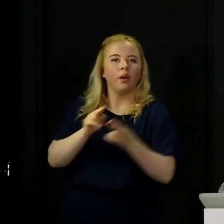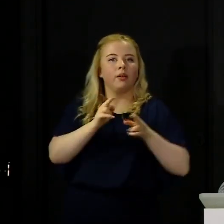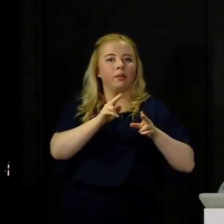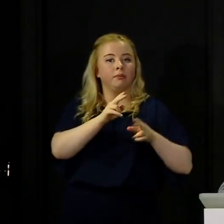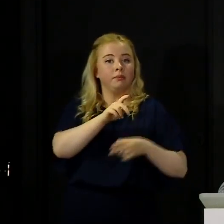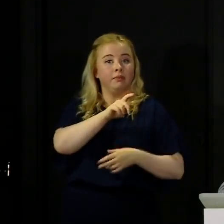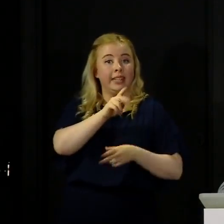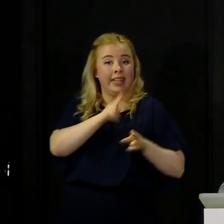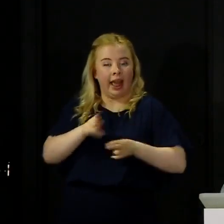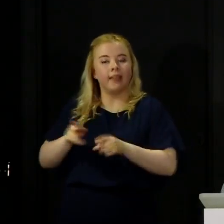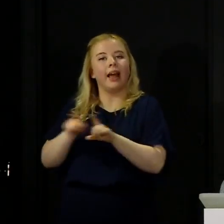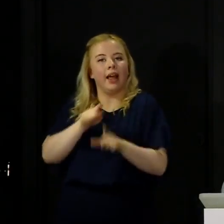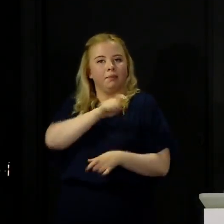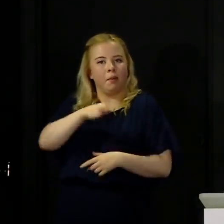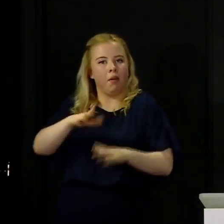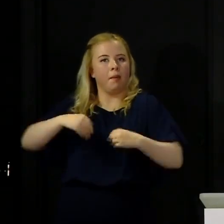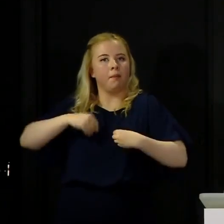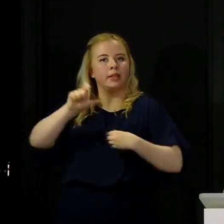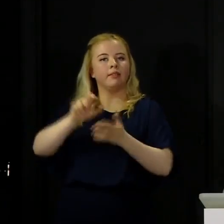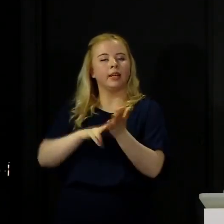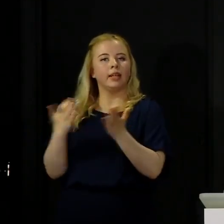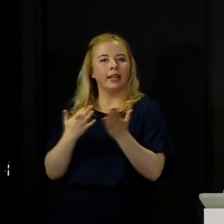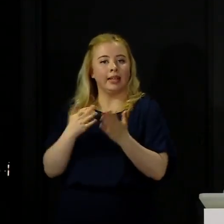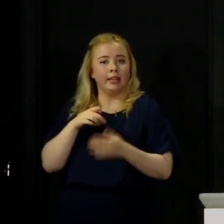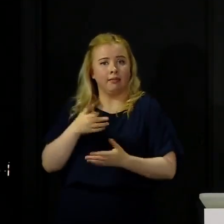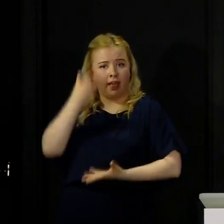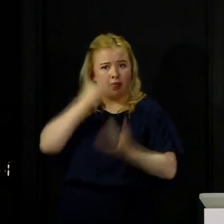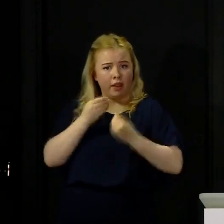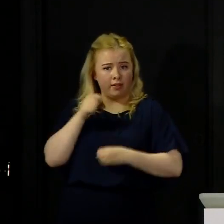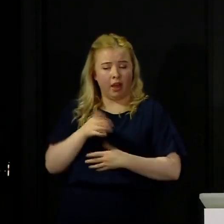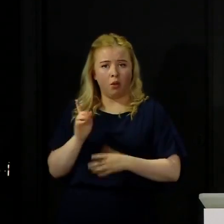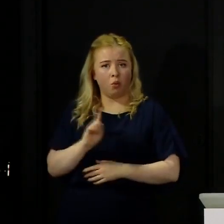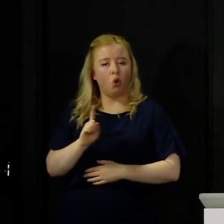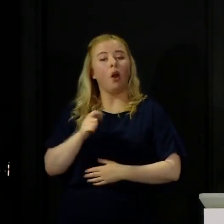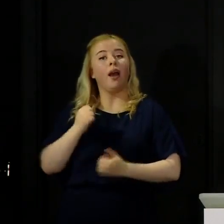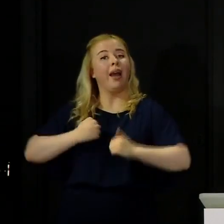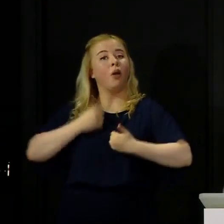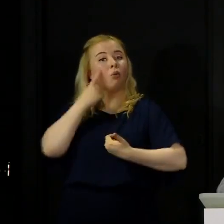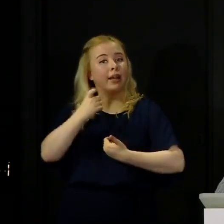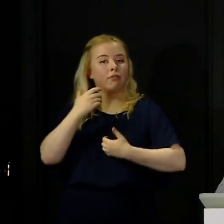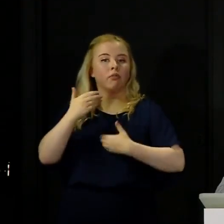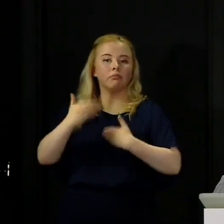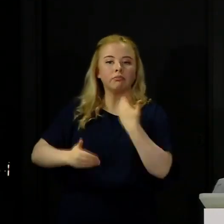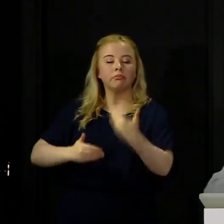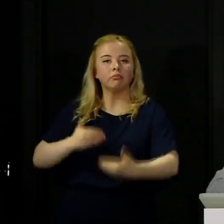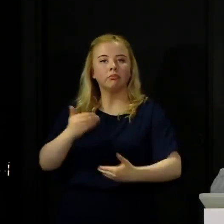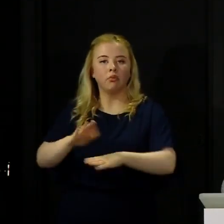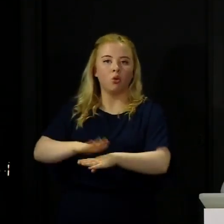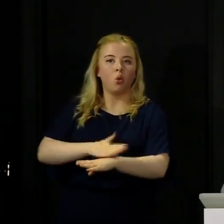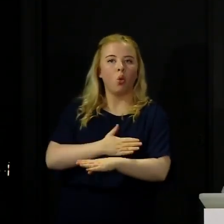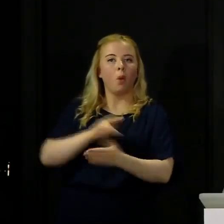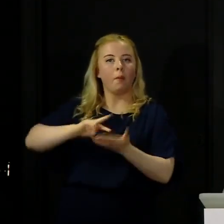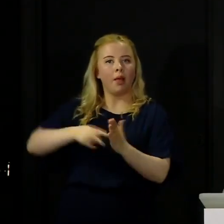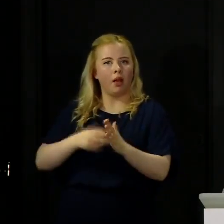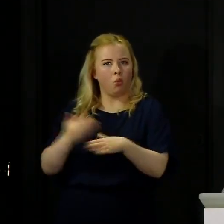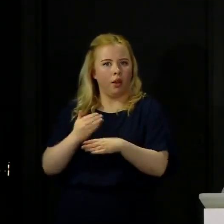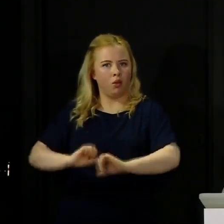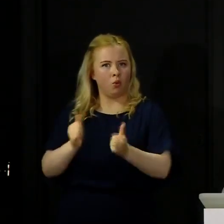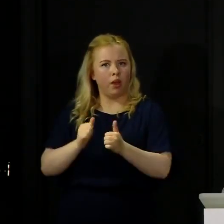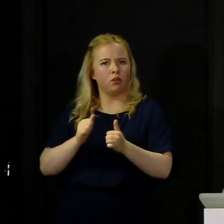The lesson I take from that is that our careful, cautious plan is working, and therefore we should stick with it, not seek to throw it away and